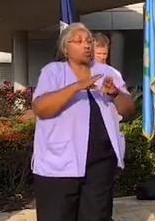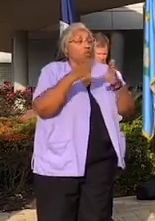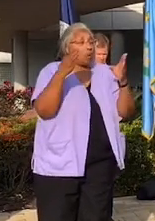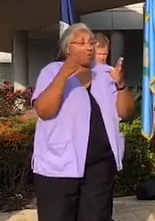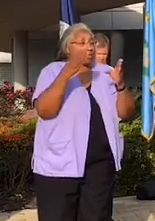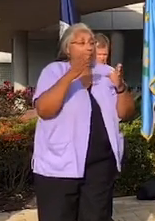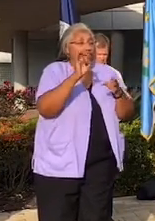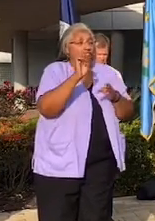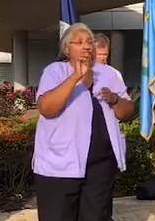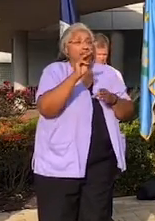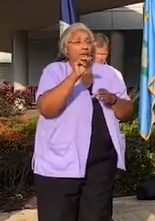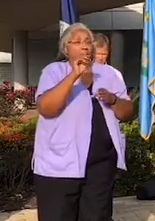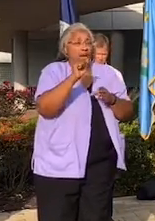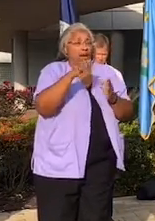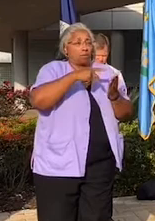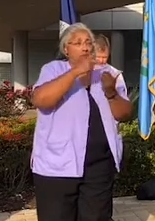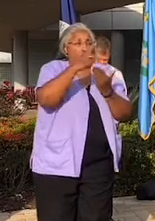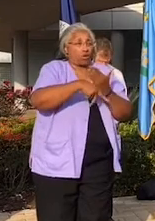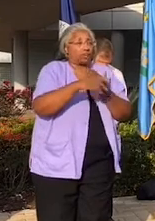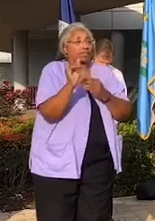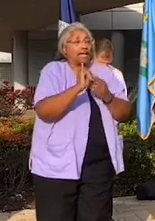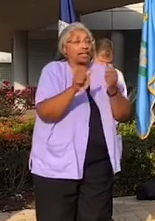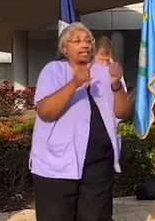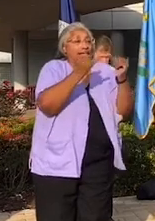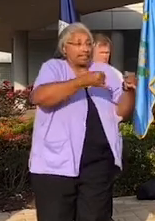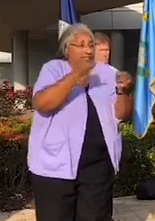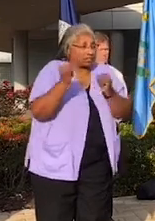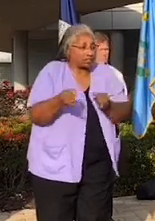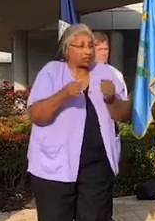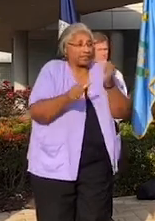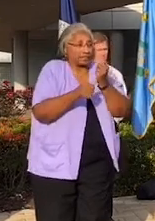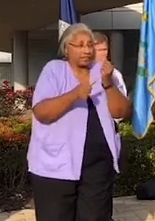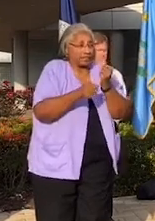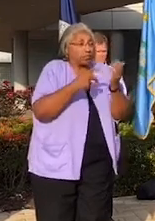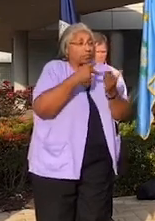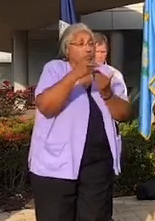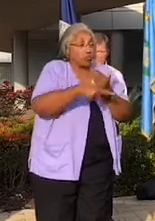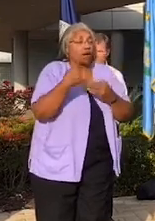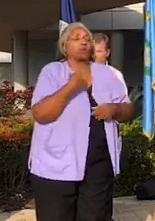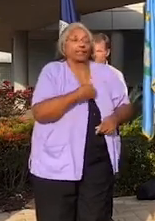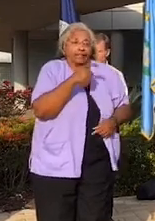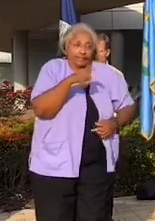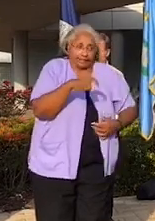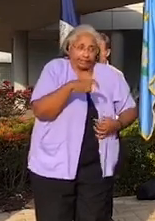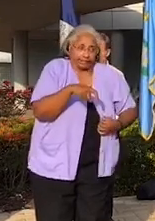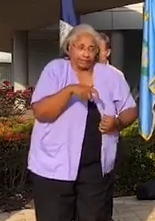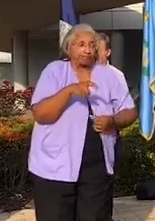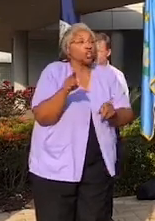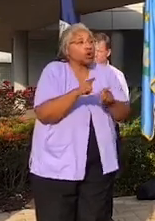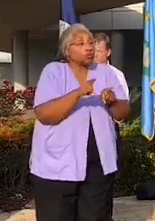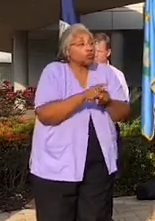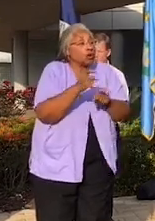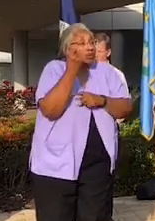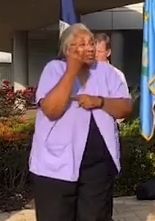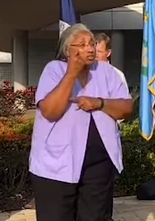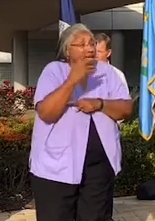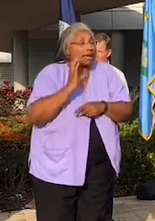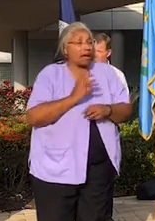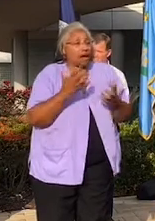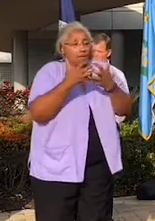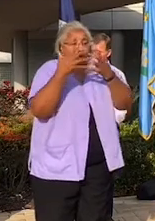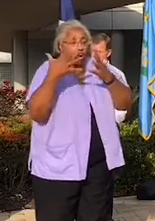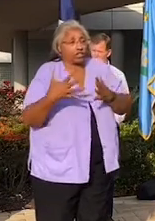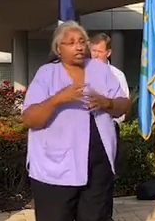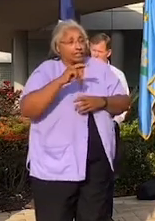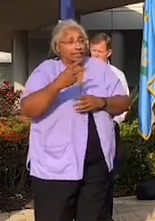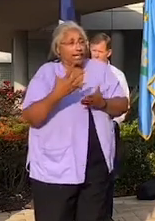FEMA programs like individual assistance programs, is something that we need. We also understand that our partner, the Second